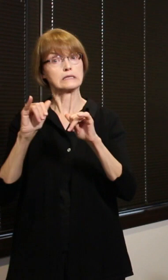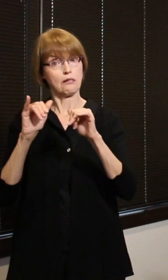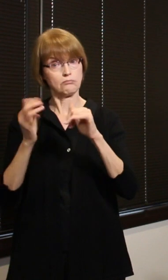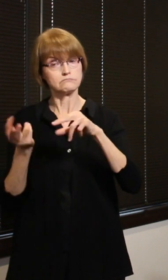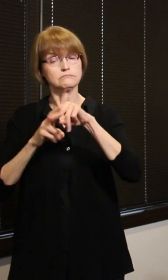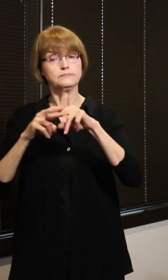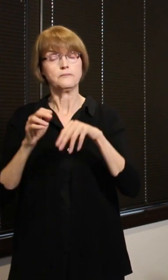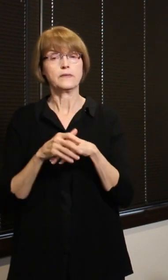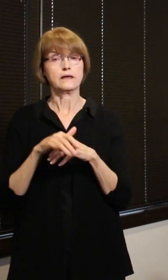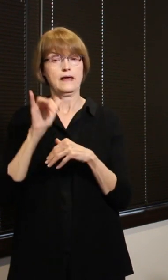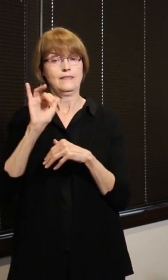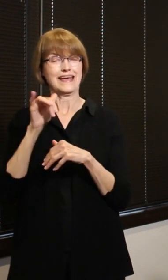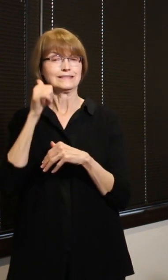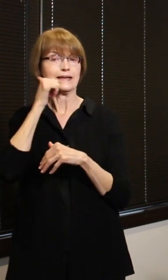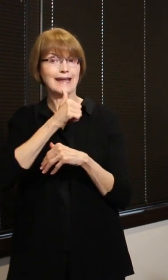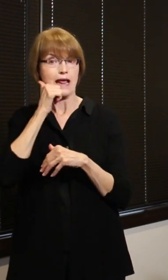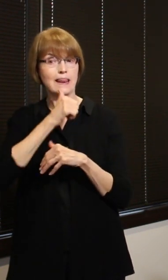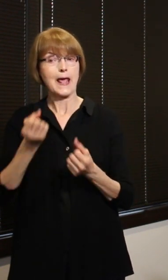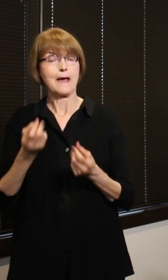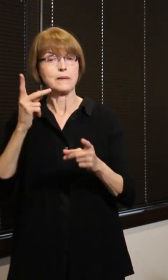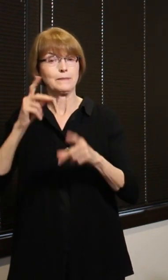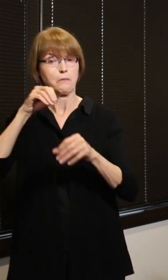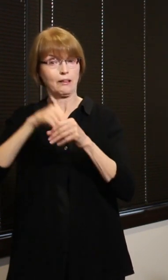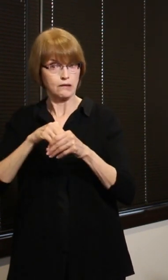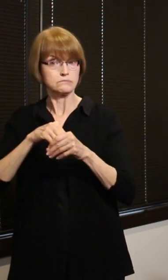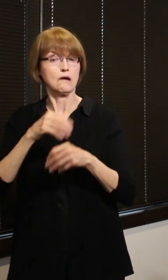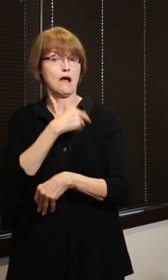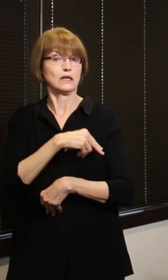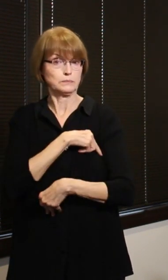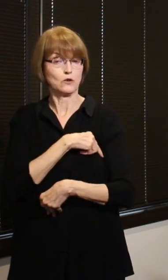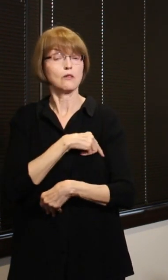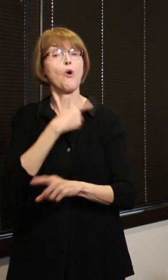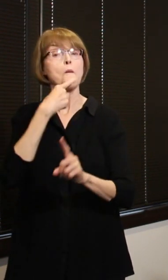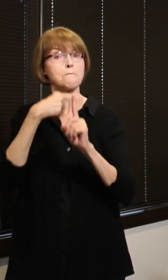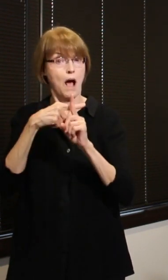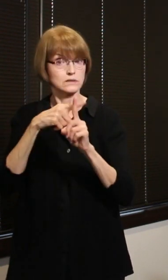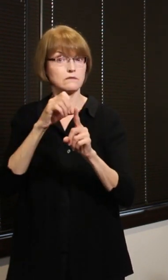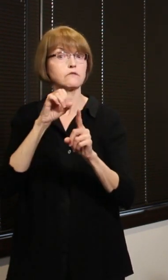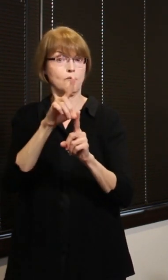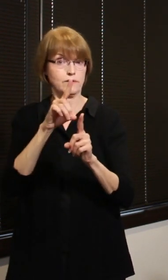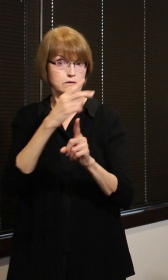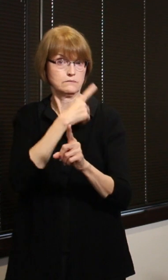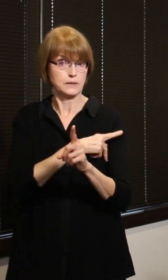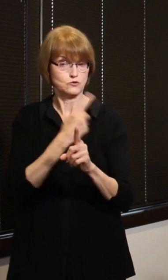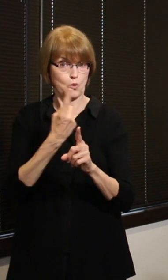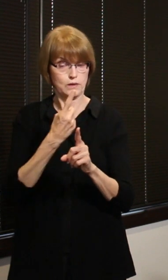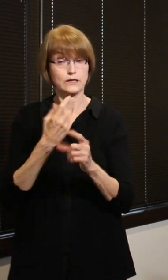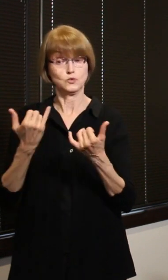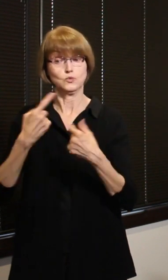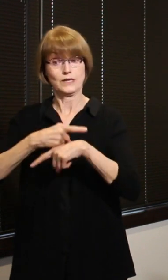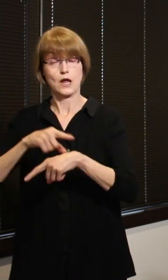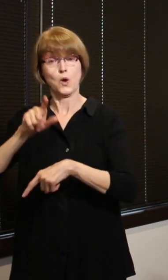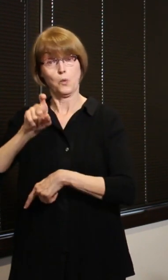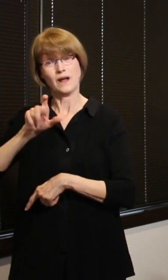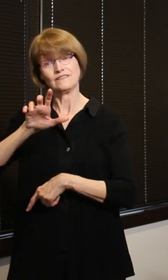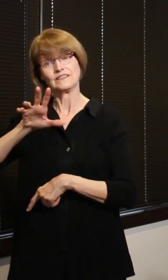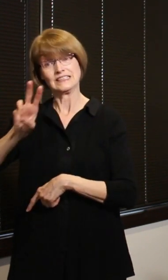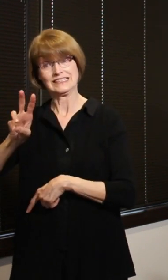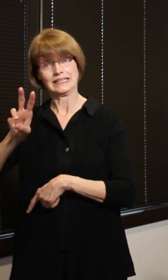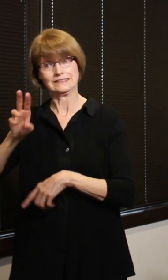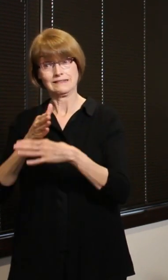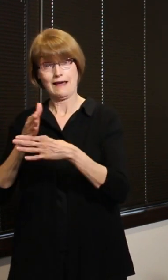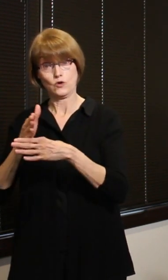daily hospital census of COVID-positive patients only, and today's average sits at 156, which is up